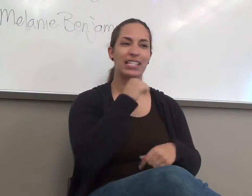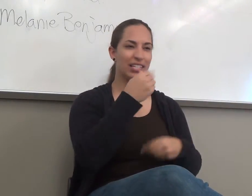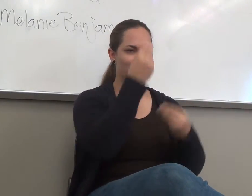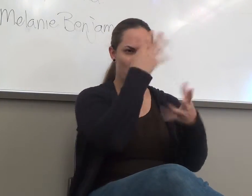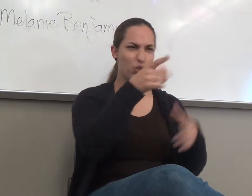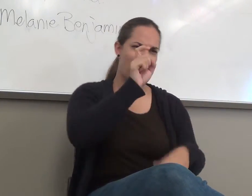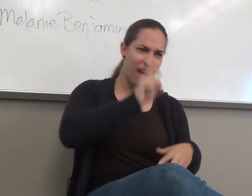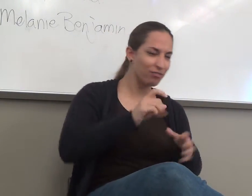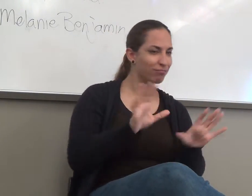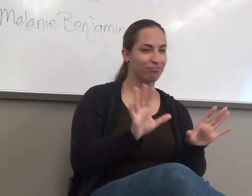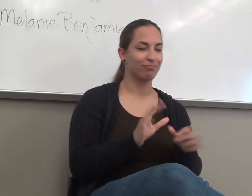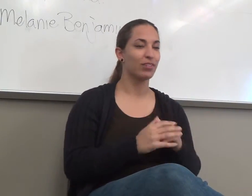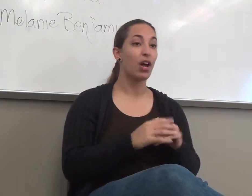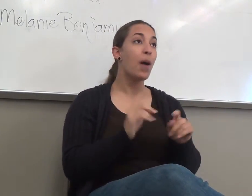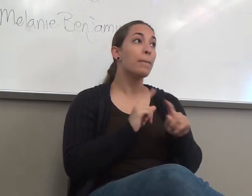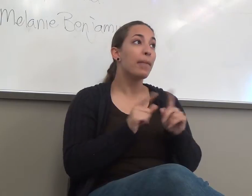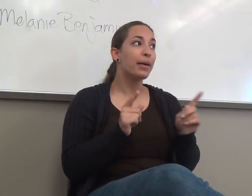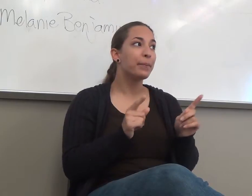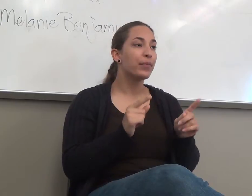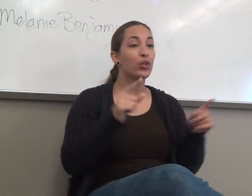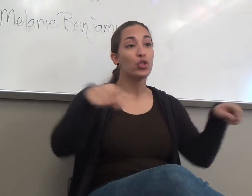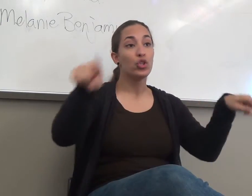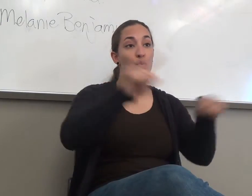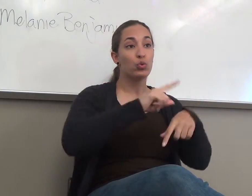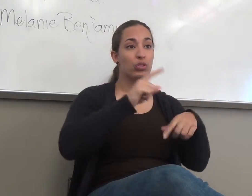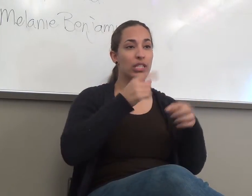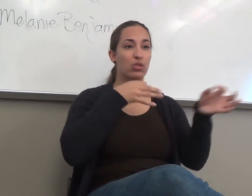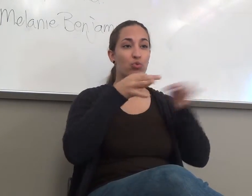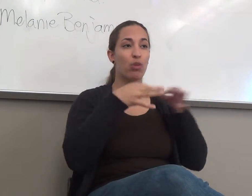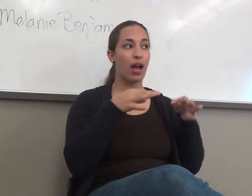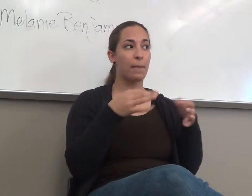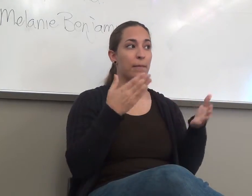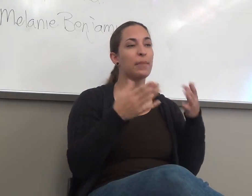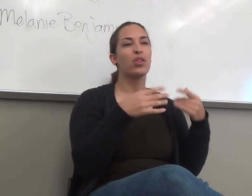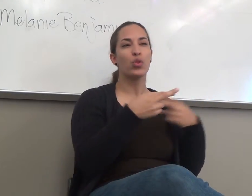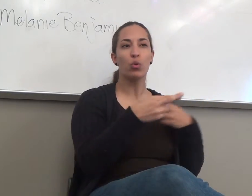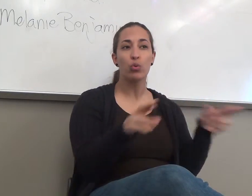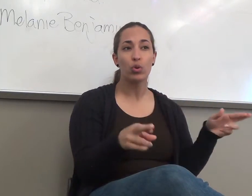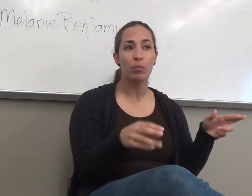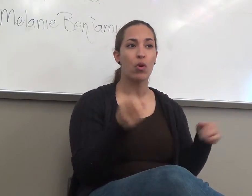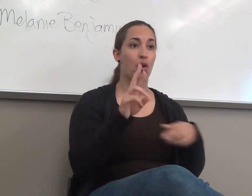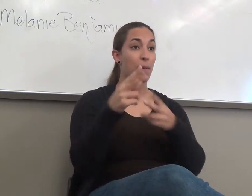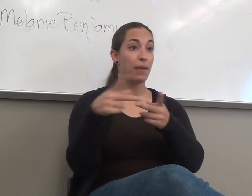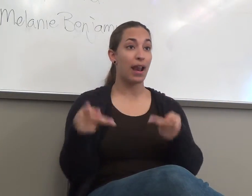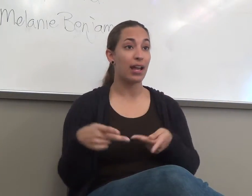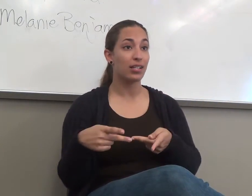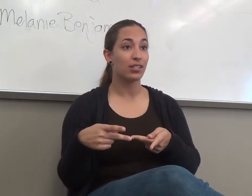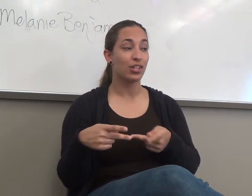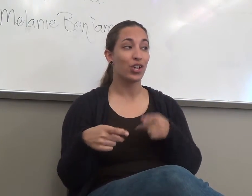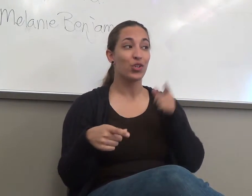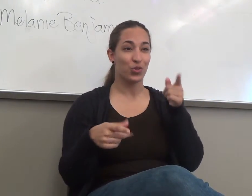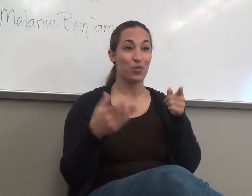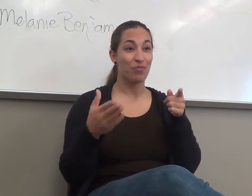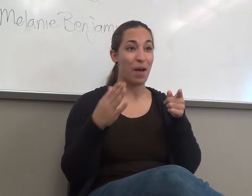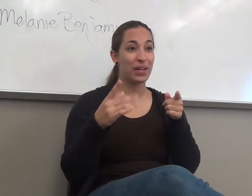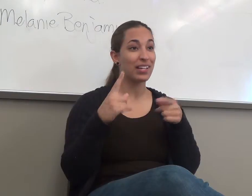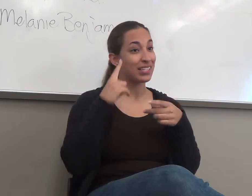room, if you describe this room, if you describe a beach, a place, basically you made some decision, either conscious or not,